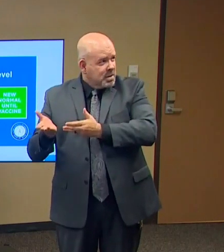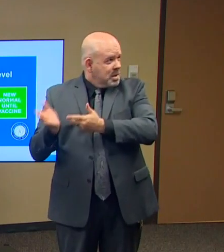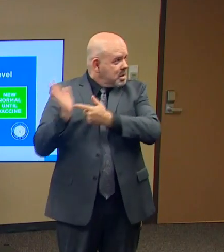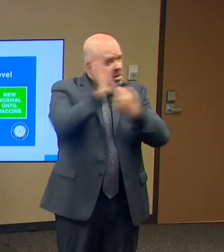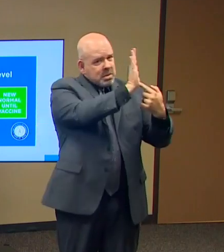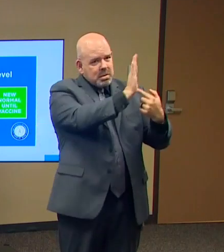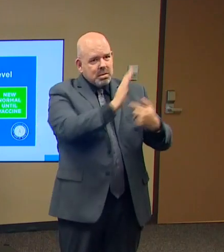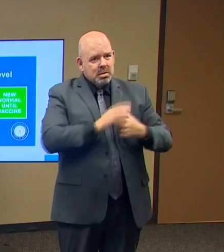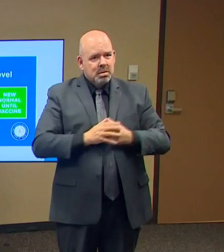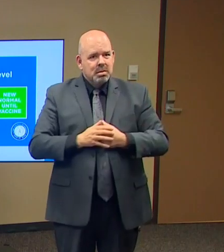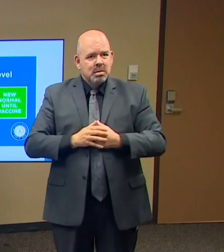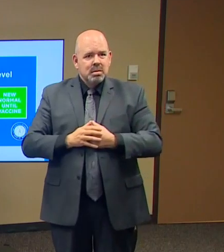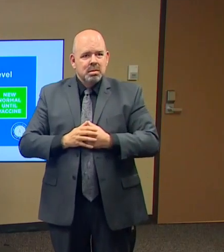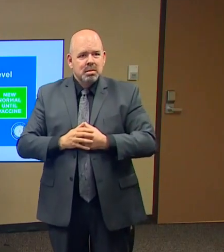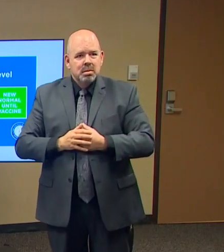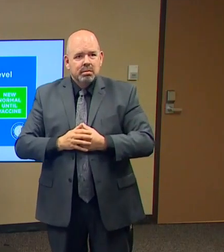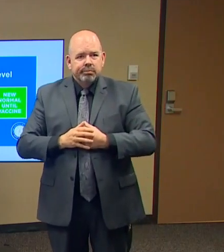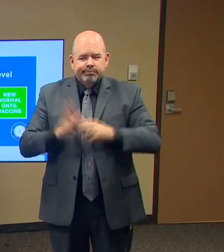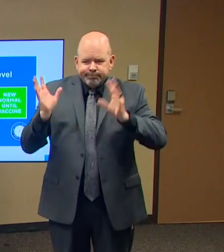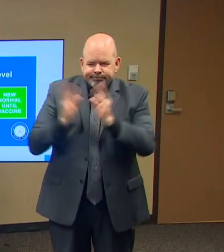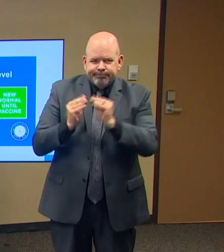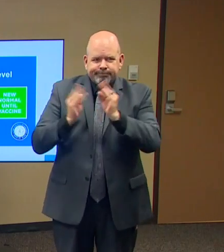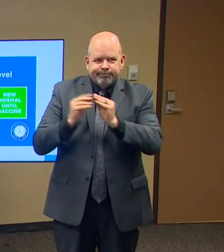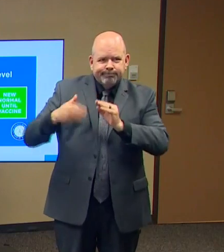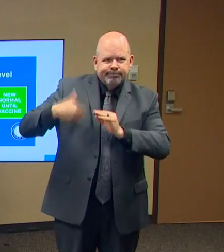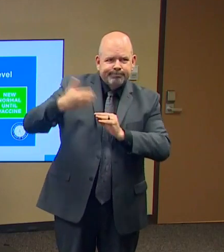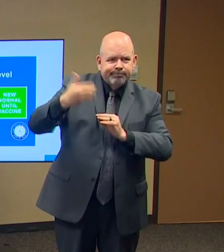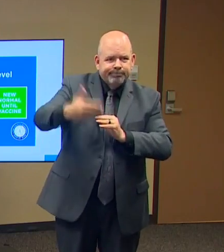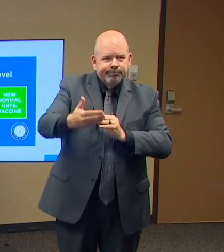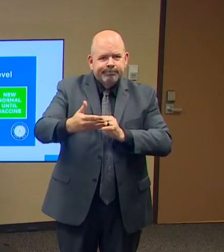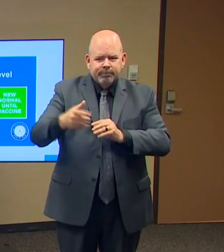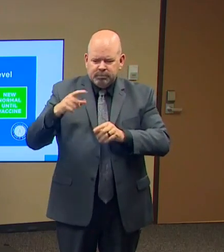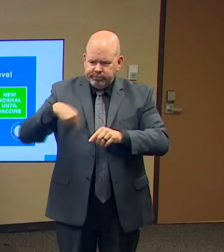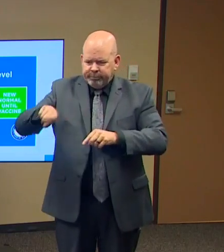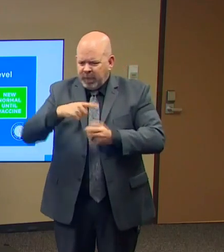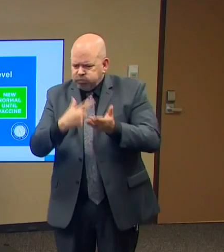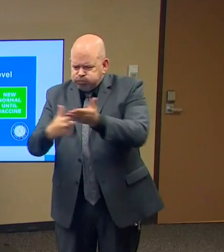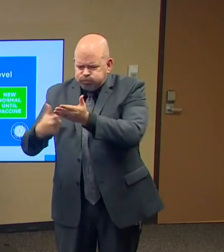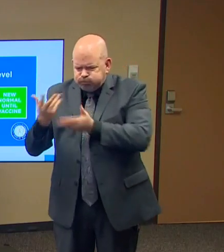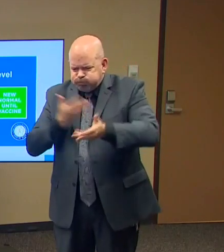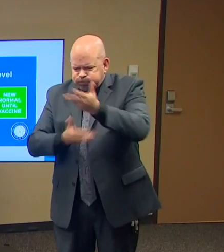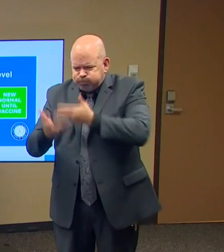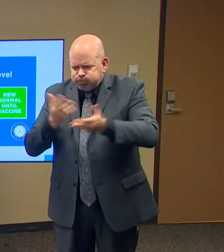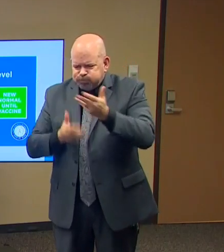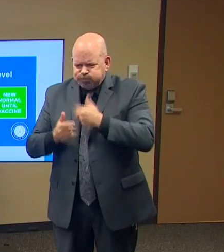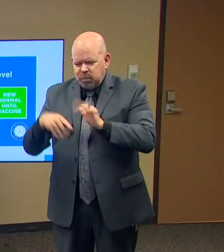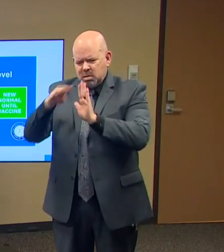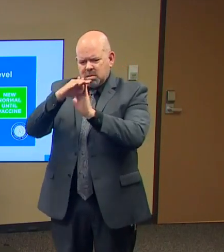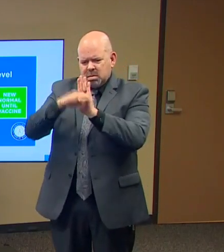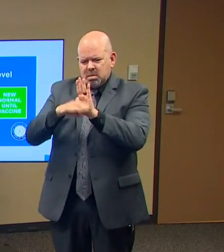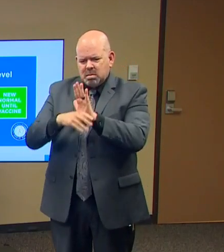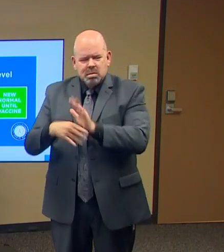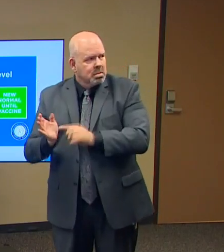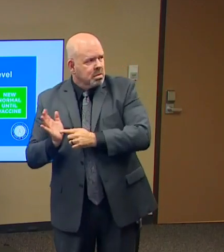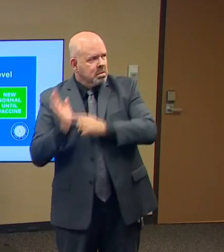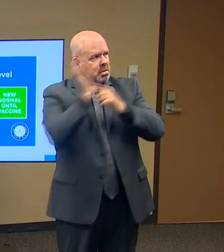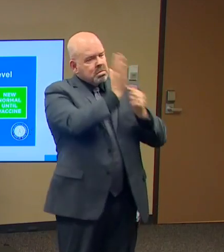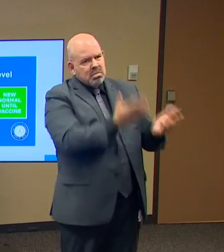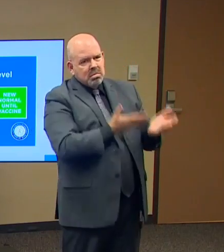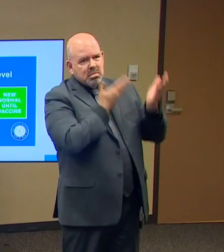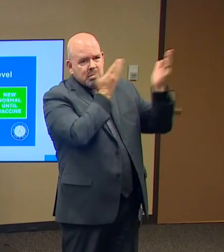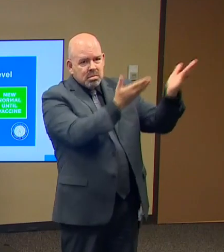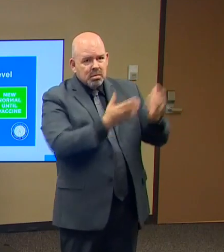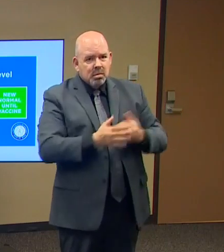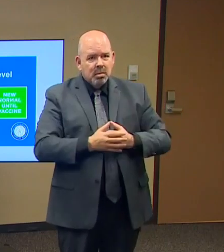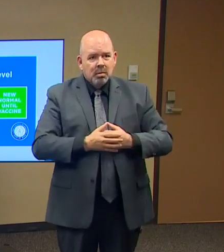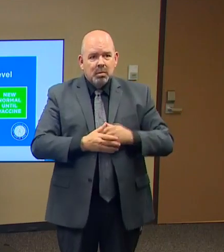with recommendations for what we would be seeing when we would, what the governor should be looking at for